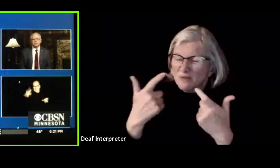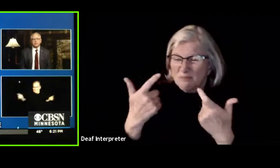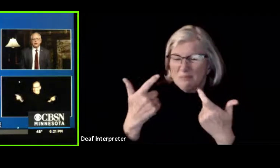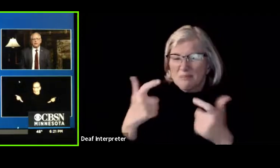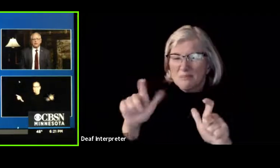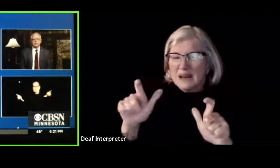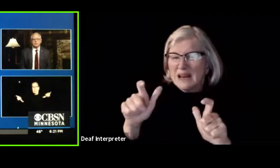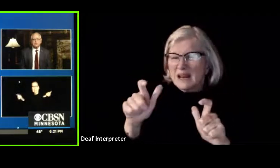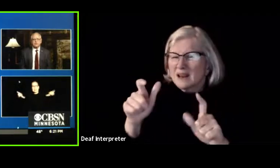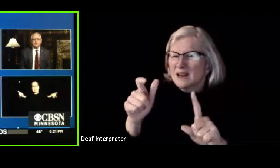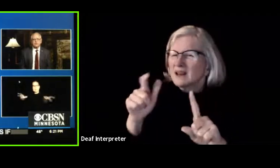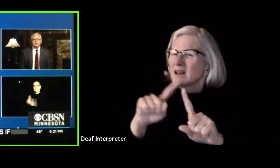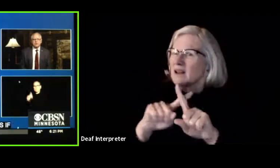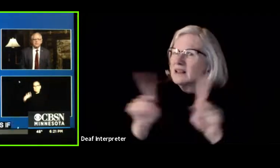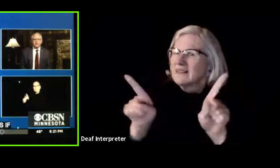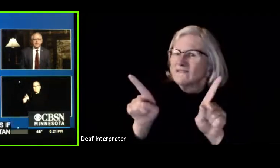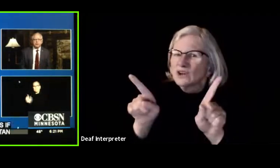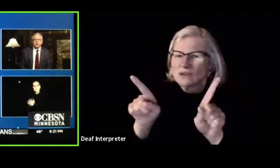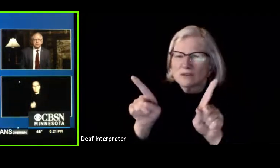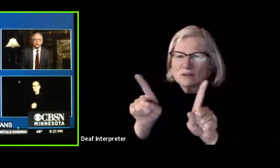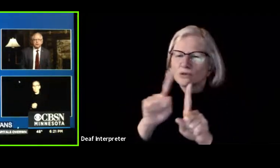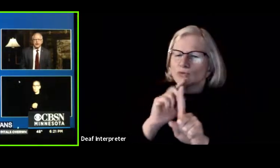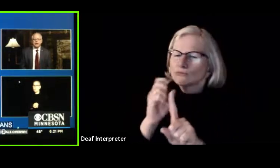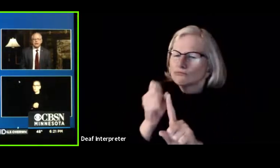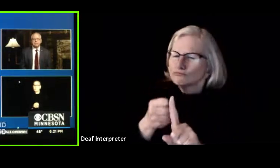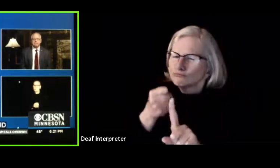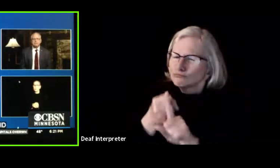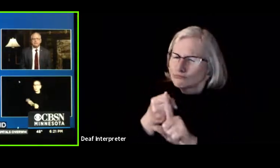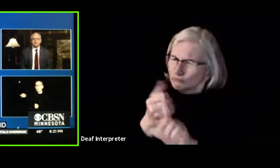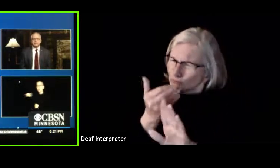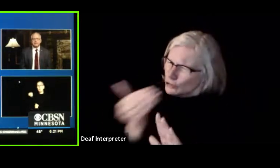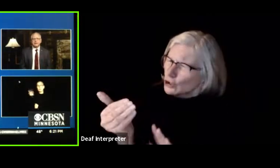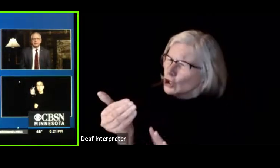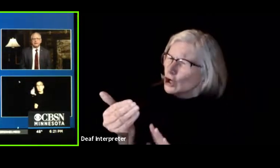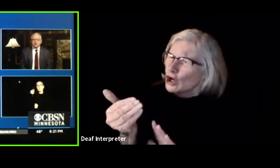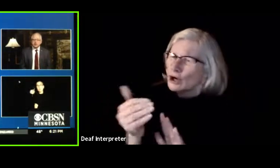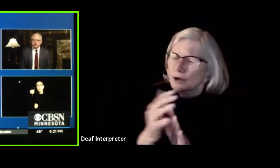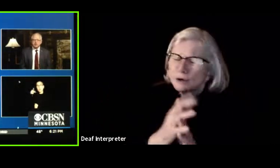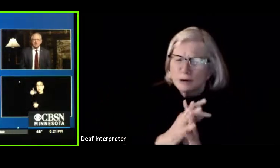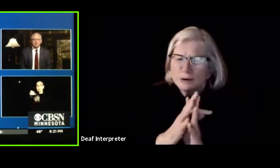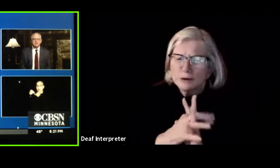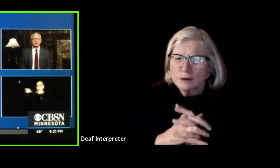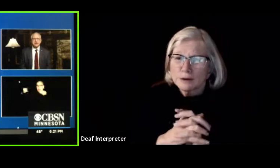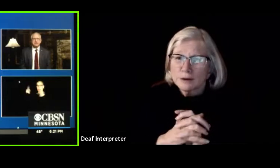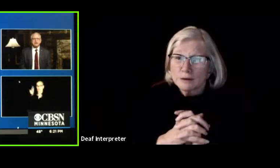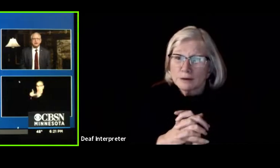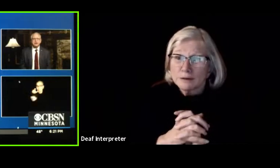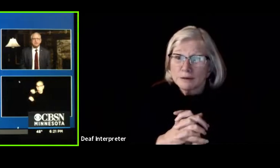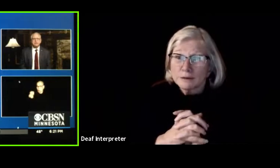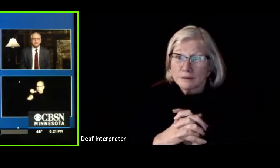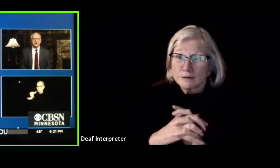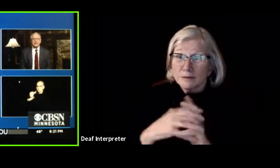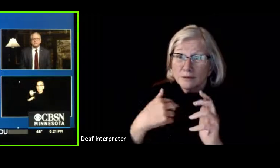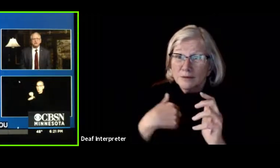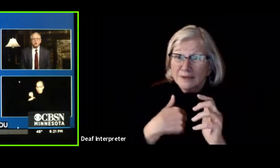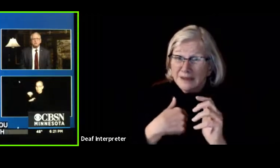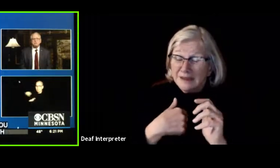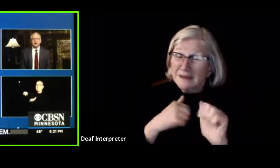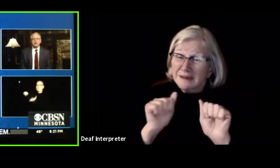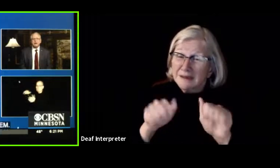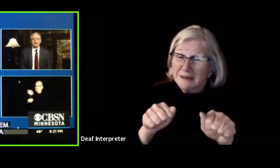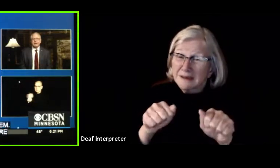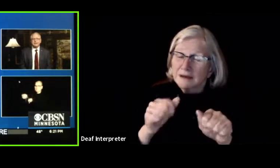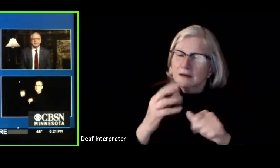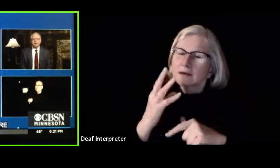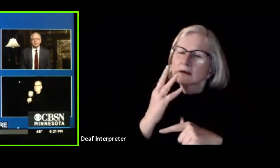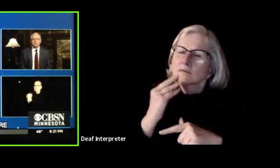do to protect them. So our frontline workers are now getting the PPE that they need. It's still a bit of a challenge, but we've gotten so much better